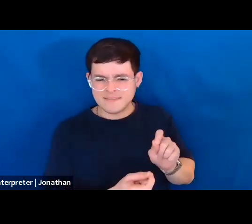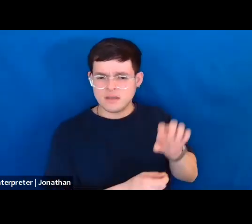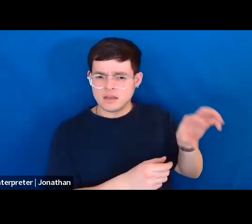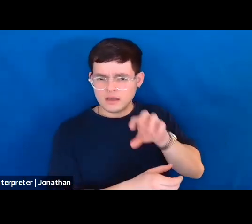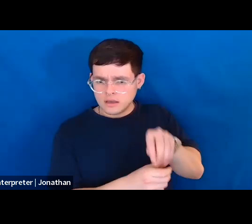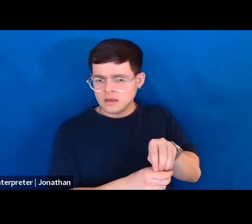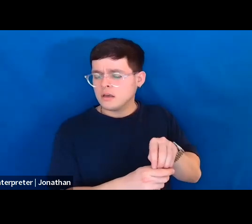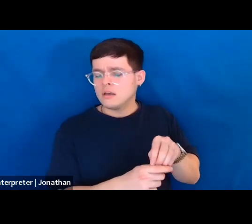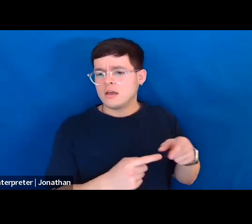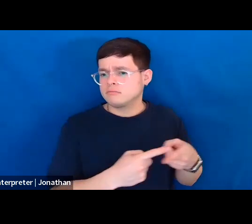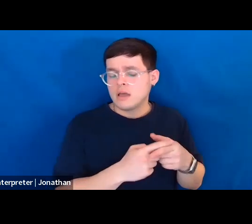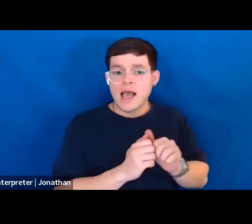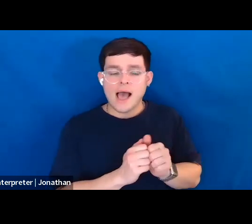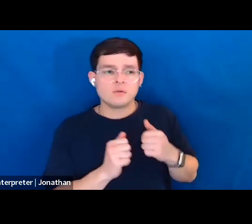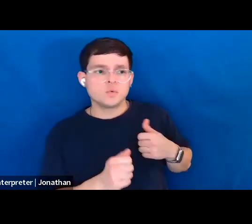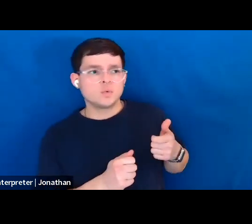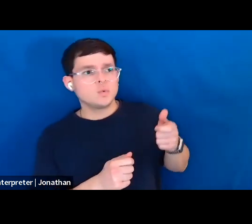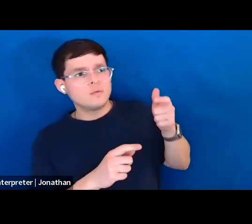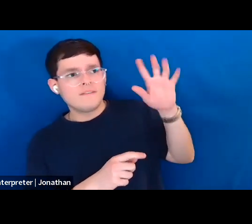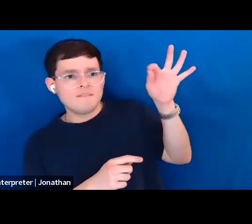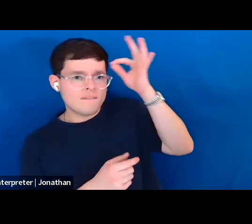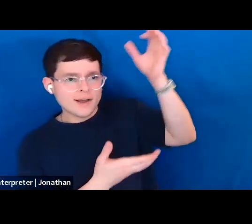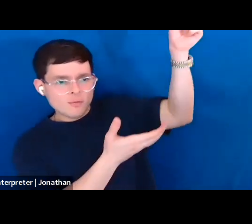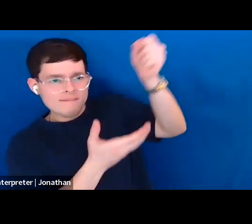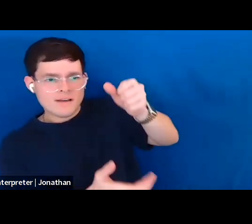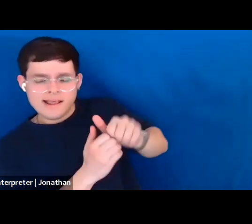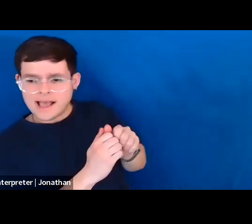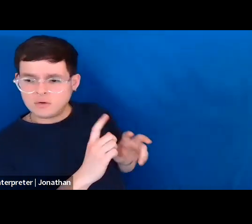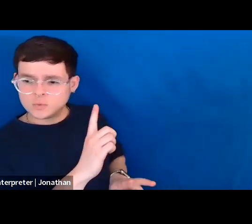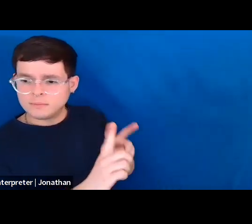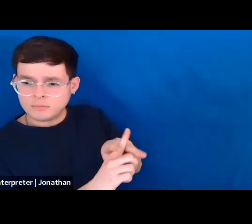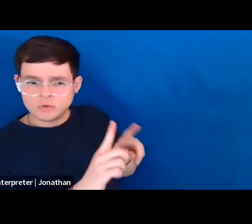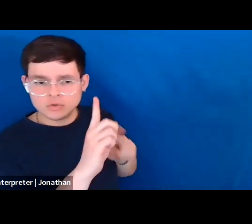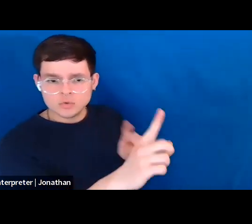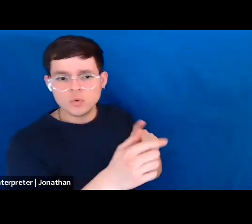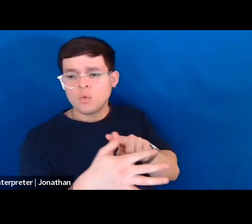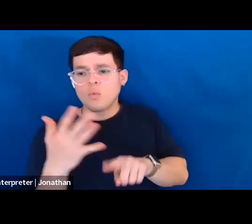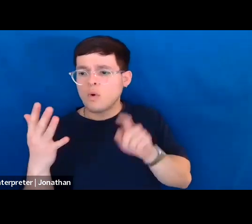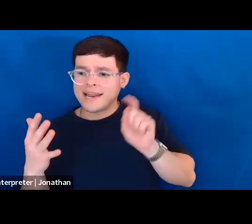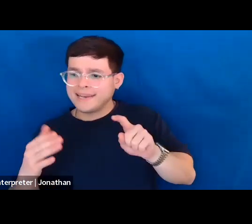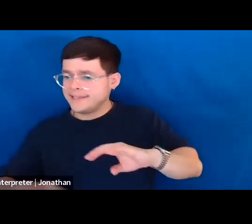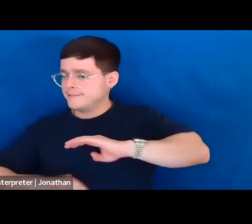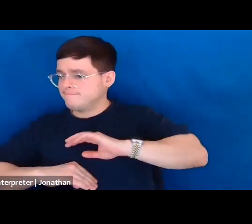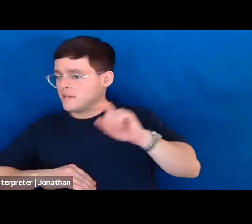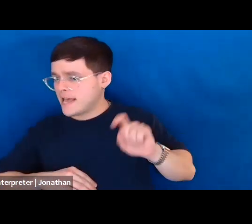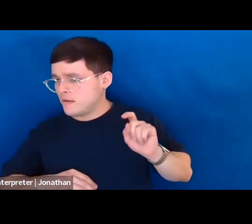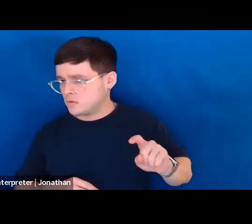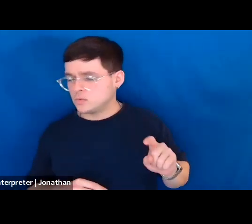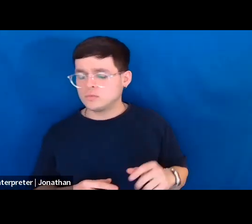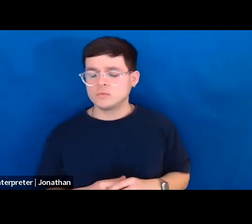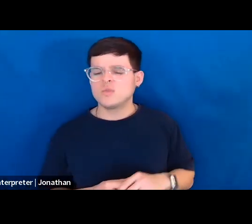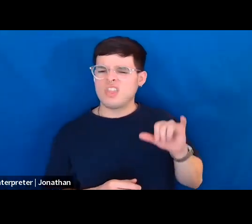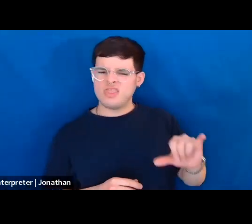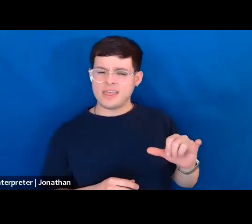pursue federal funding and what are the needs that need to be addressed along the way. And so that gives us a